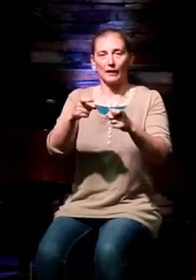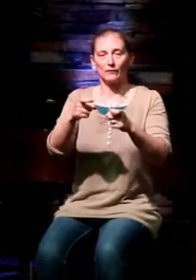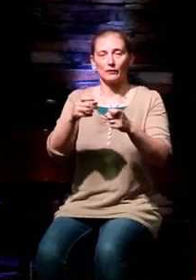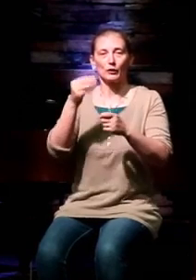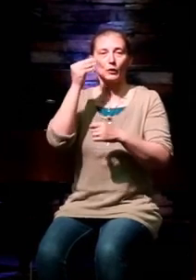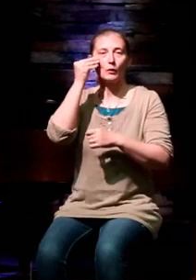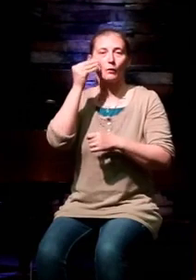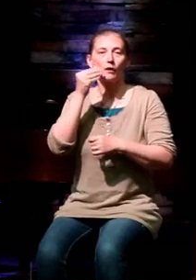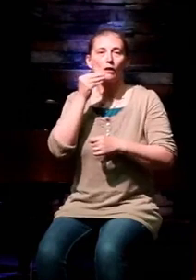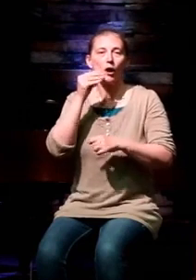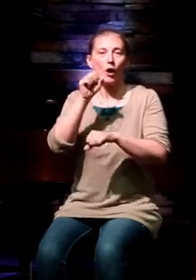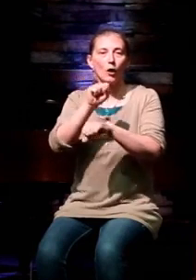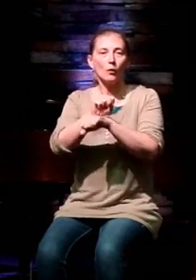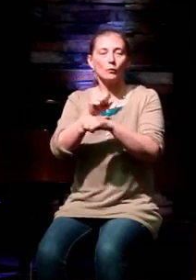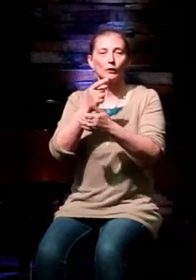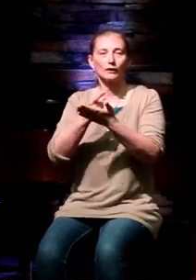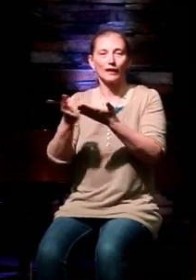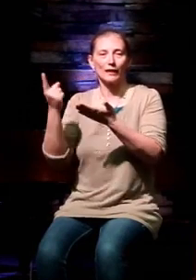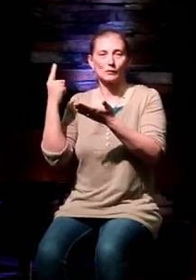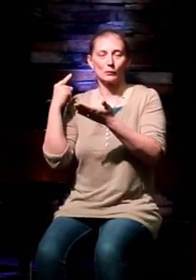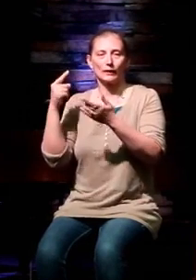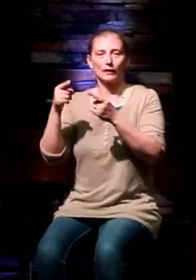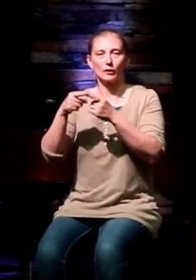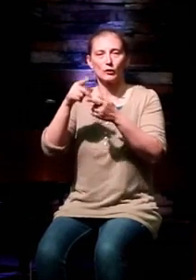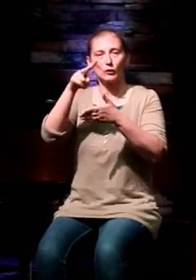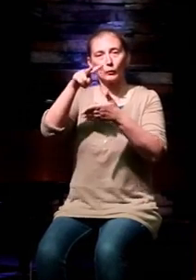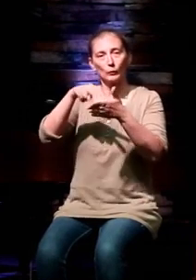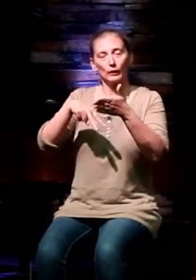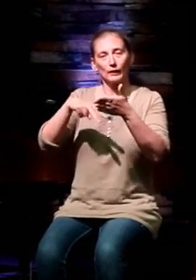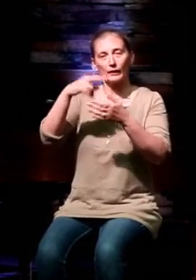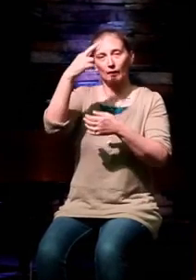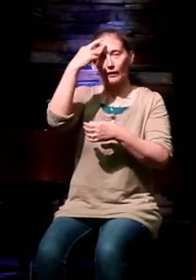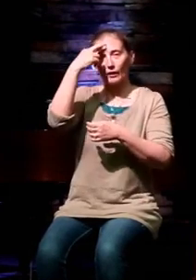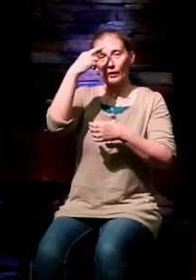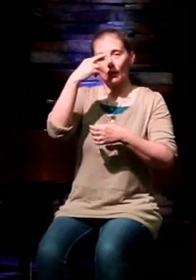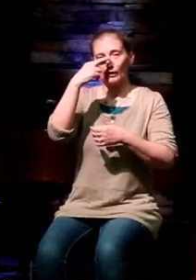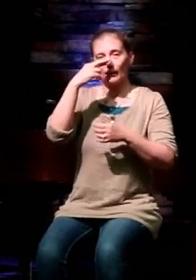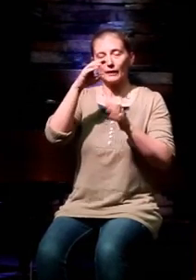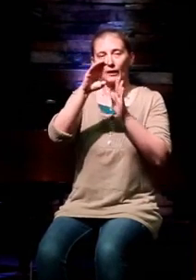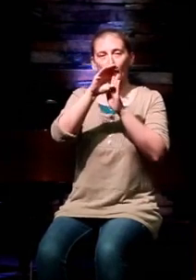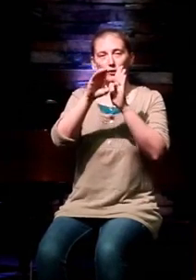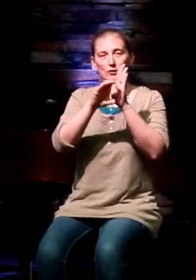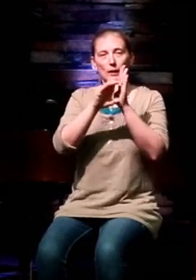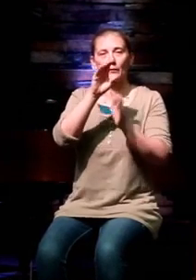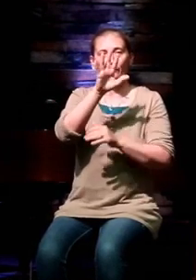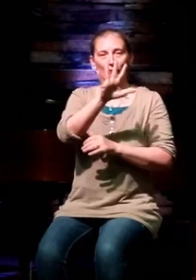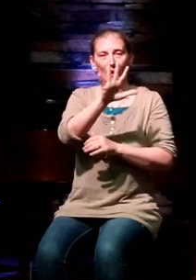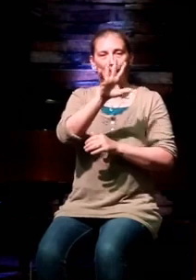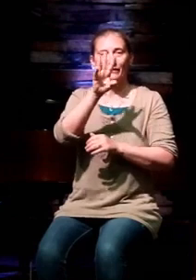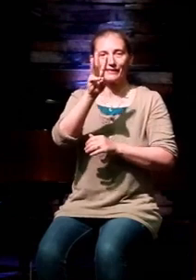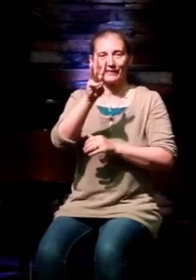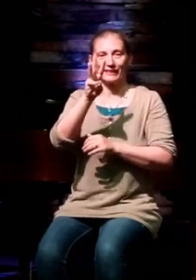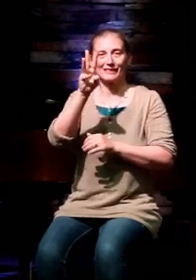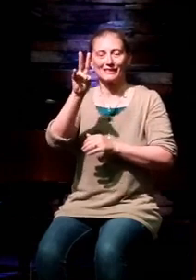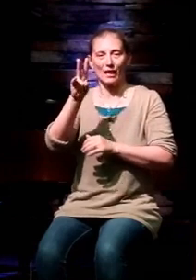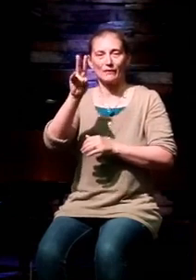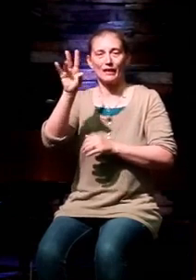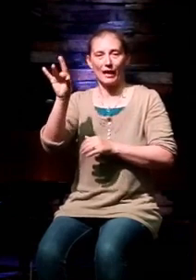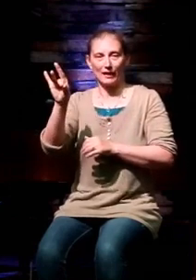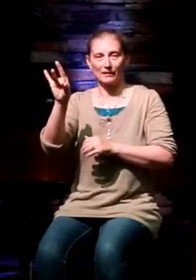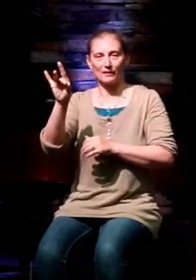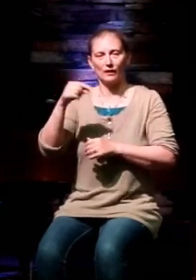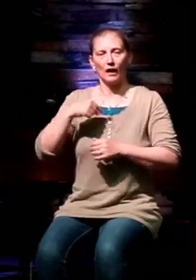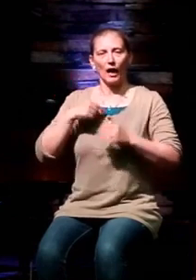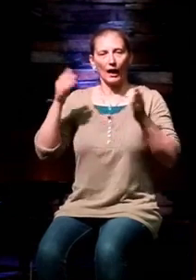reading chapters 5, 6, 7, and 8 in the book of Romans. And I hope that you're doing that, but if you're not, you can start this week.